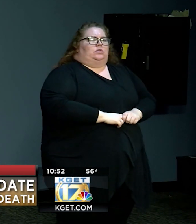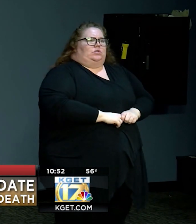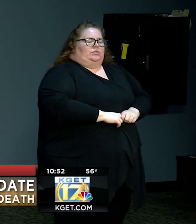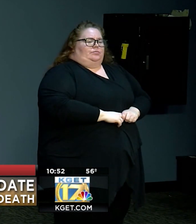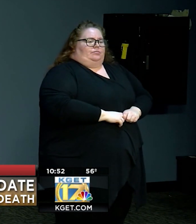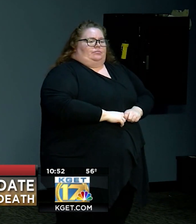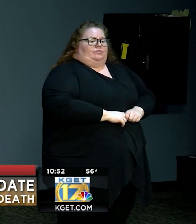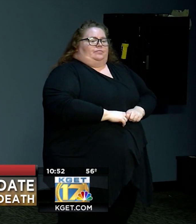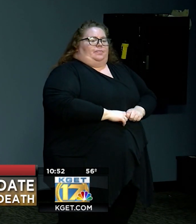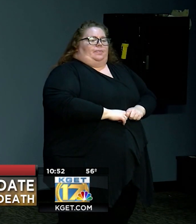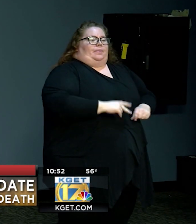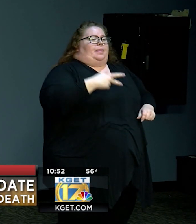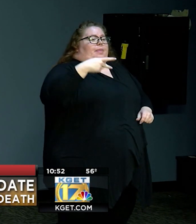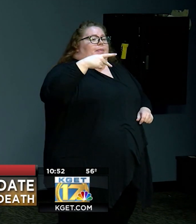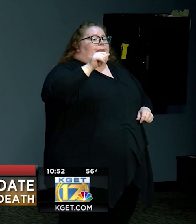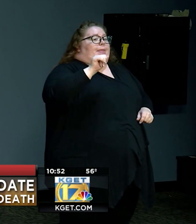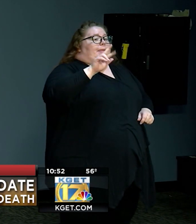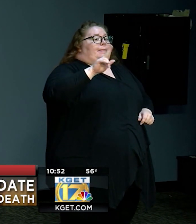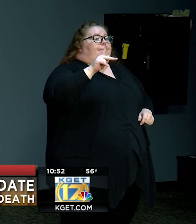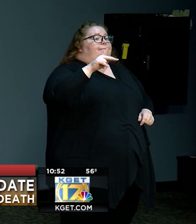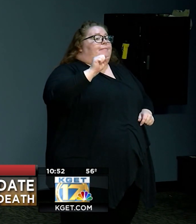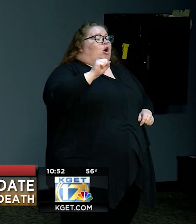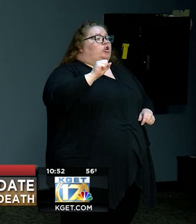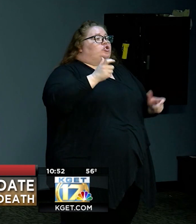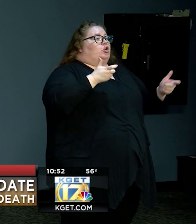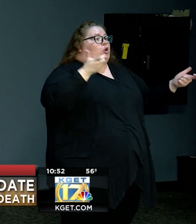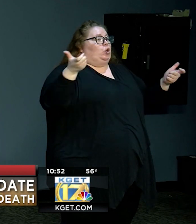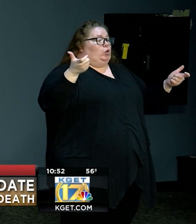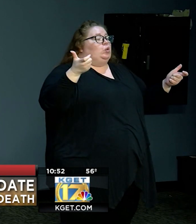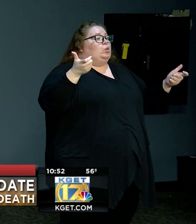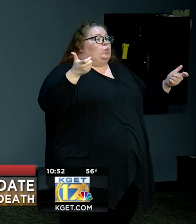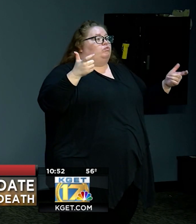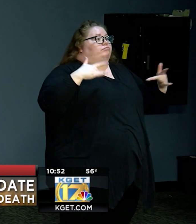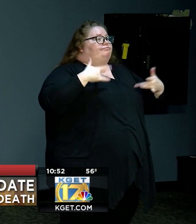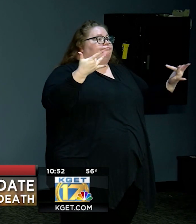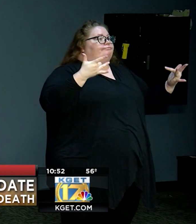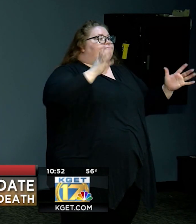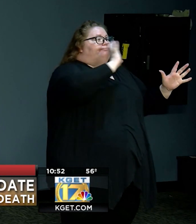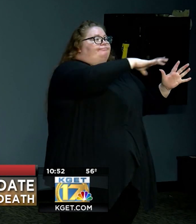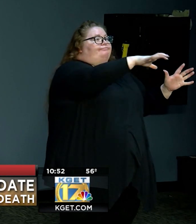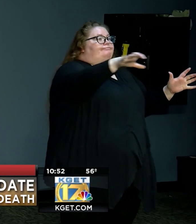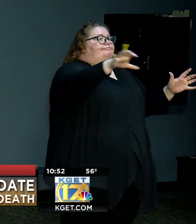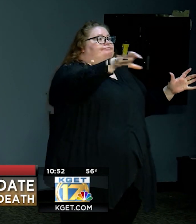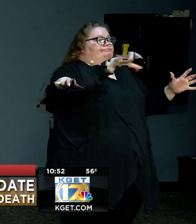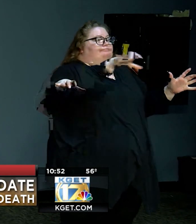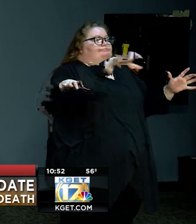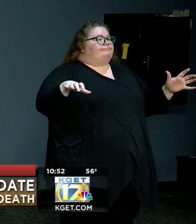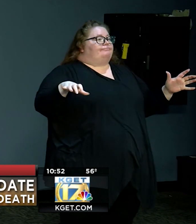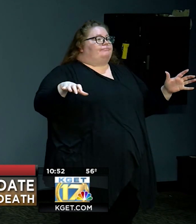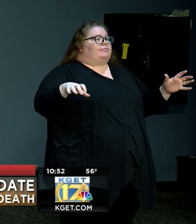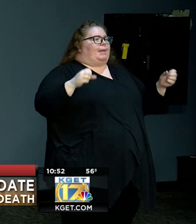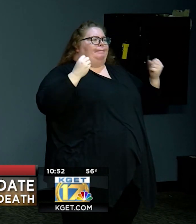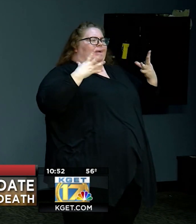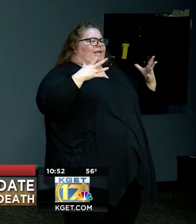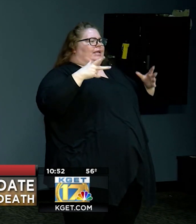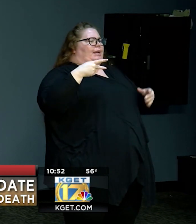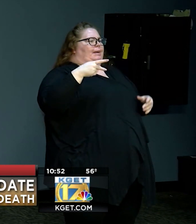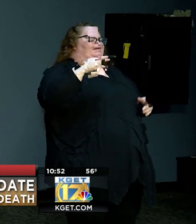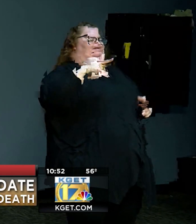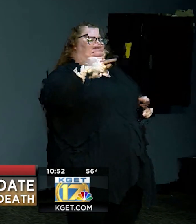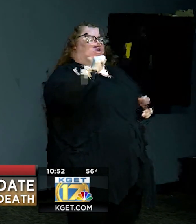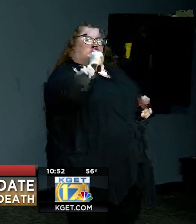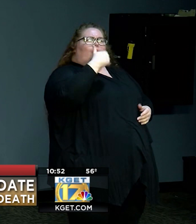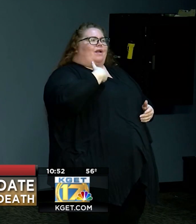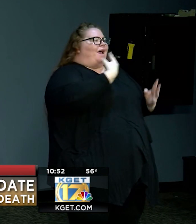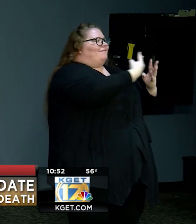our parks are a huge amenity, and many of our parks do not have fencing or other